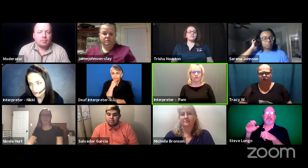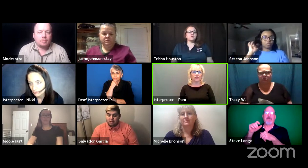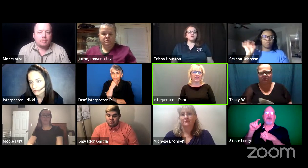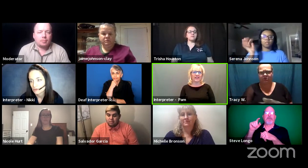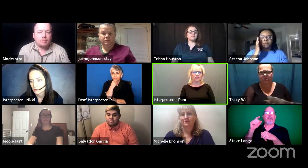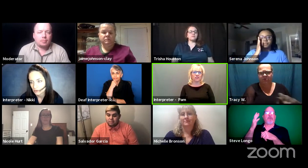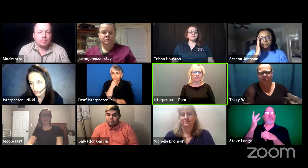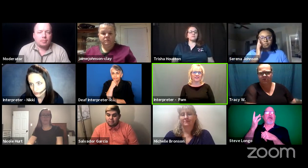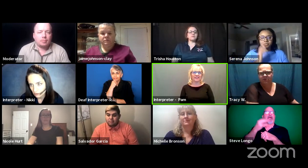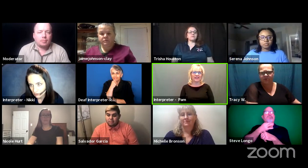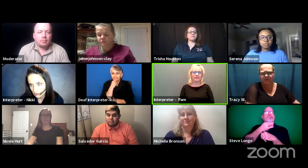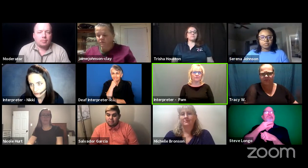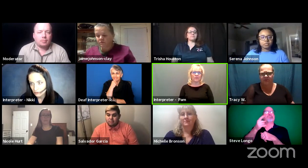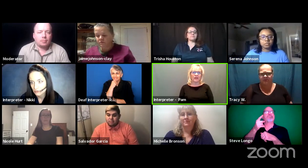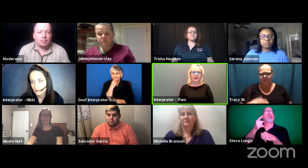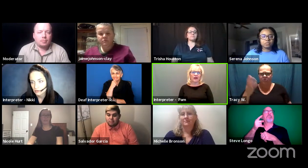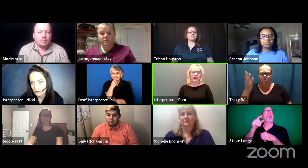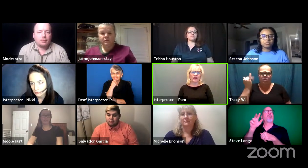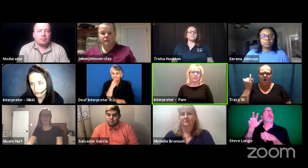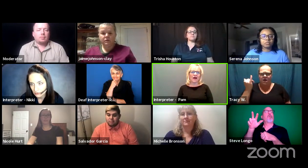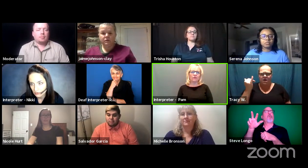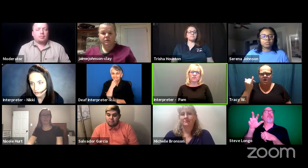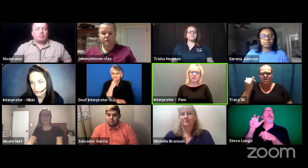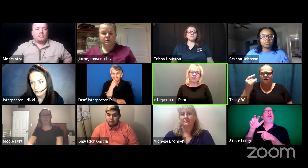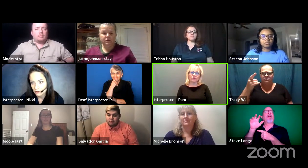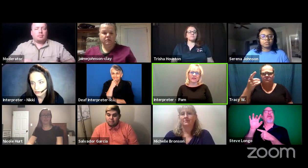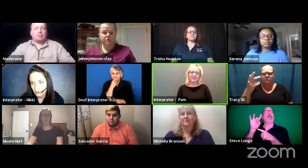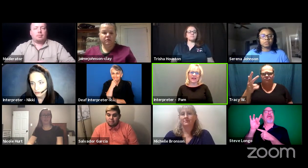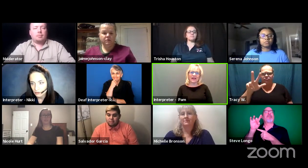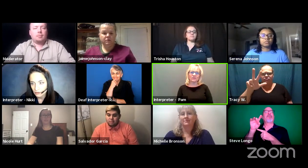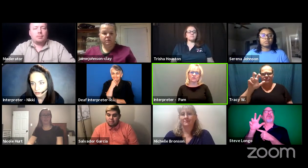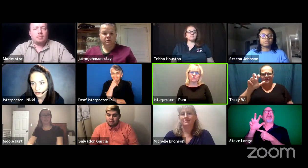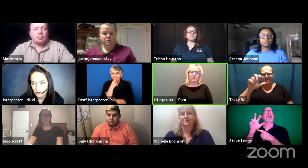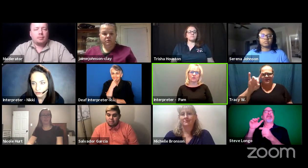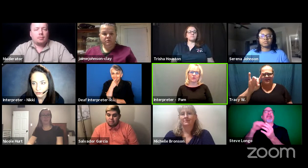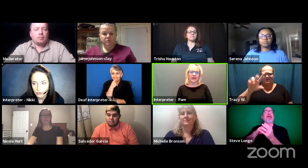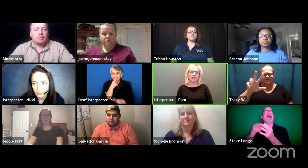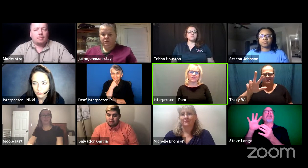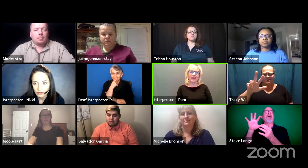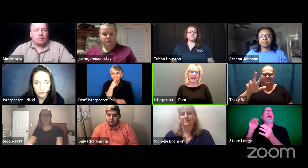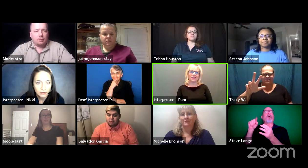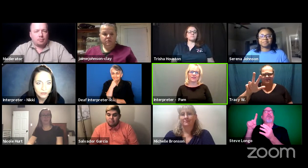for DHHSC. I was curious as to the